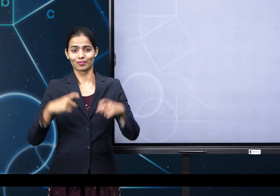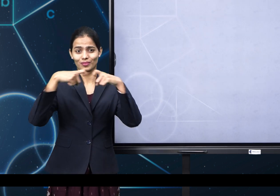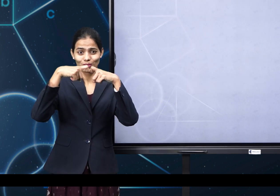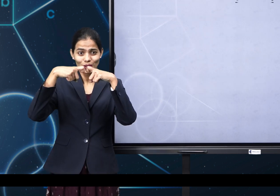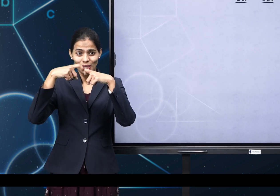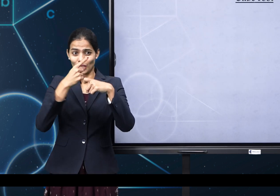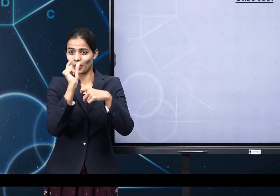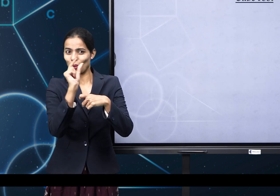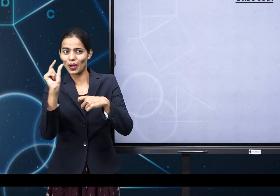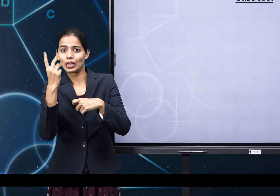Cube root.